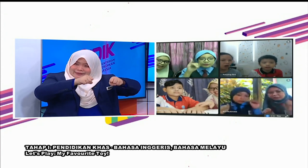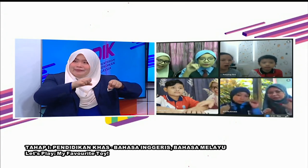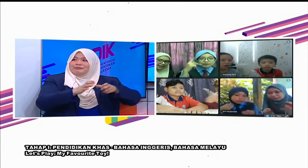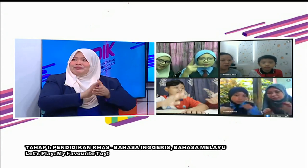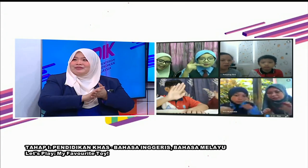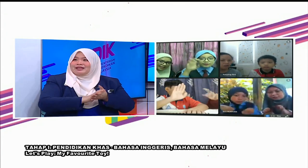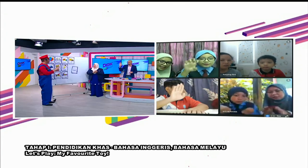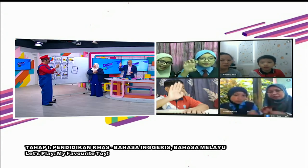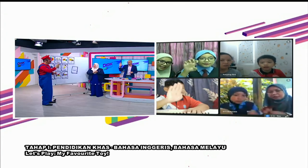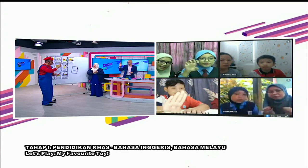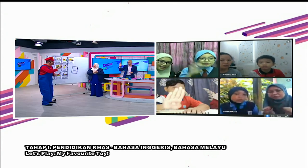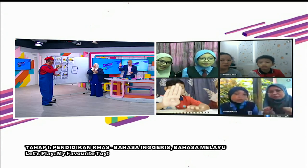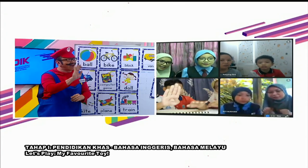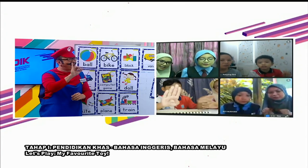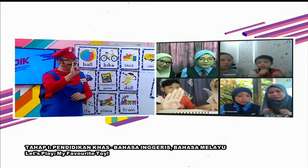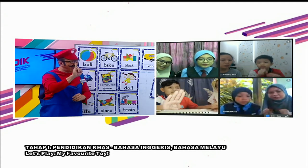Bike. How do I do that again? B.